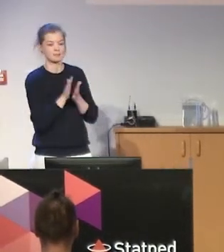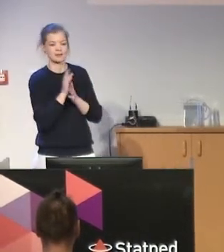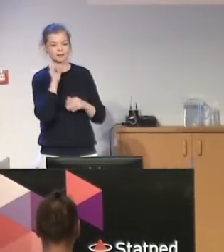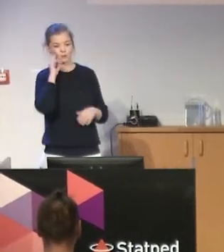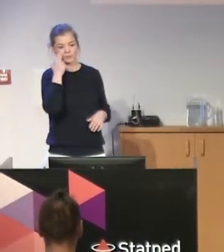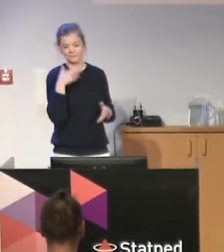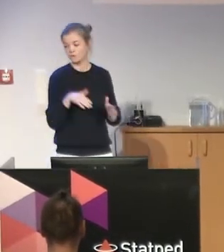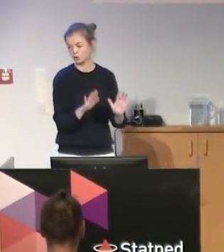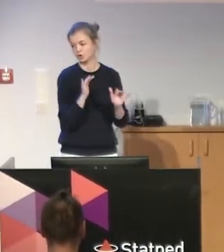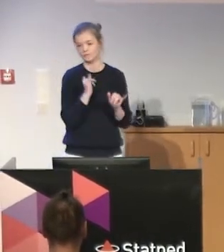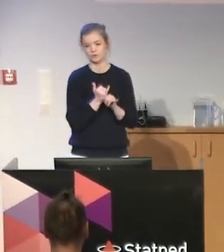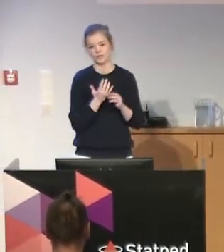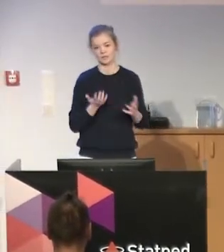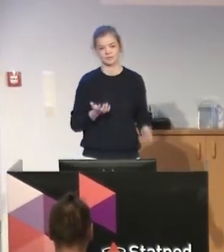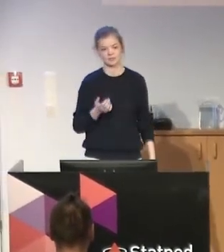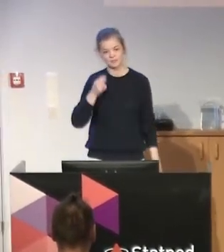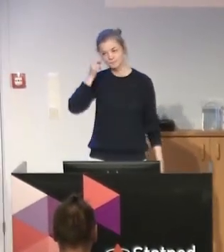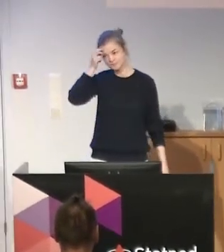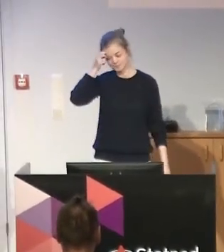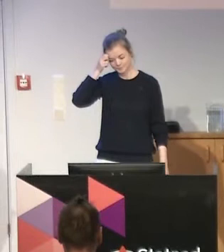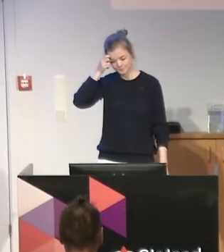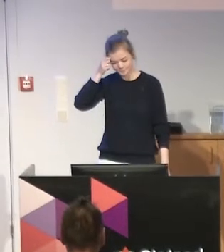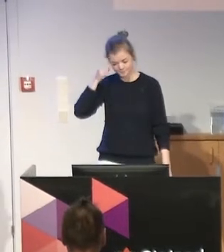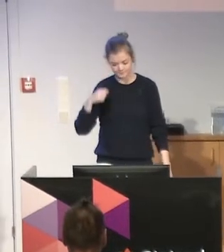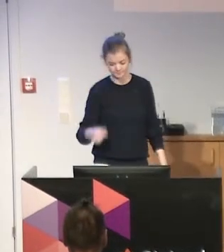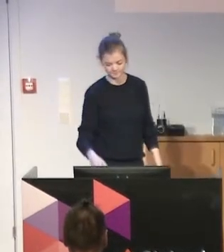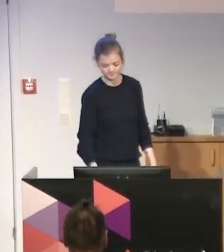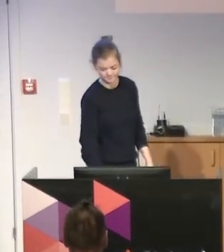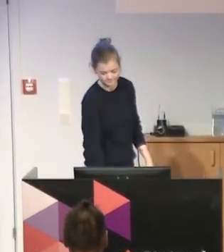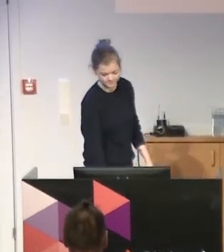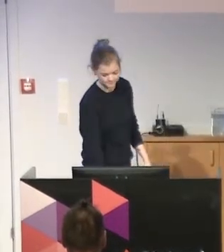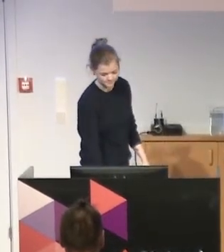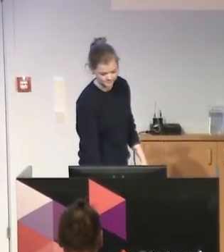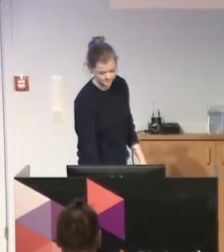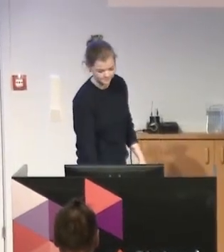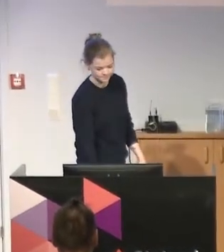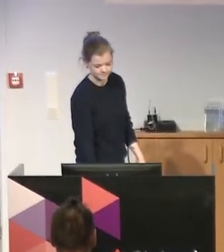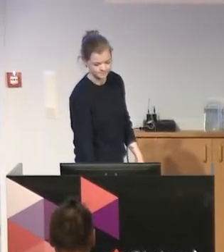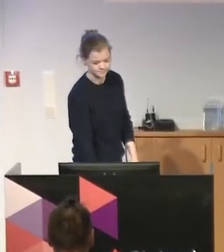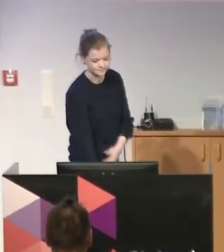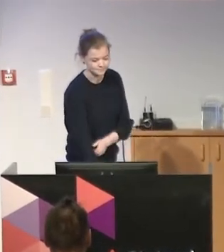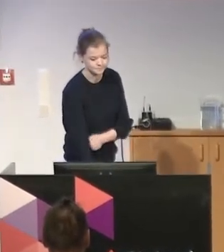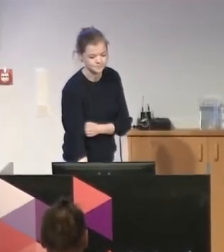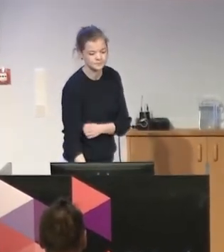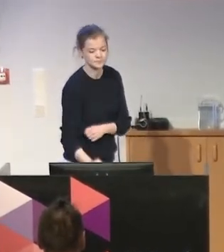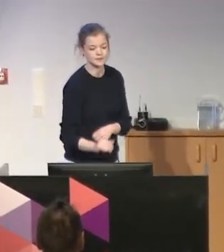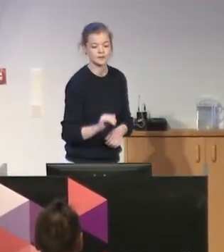be a benefit in interaction with a person with CDB.